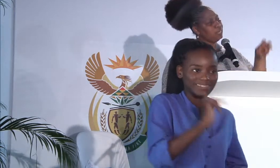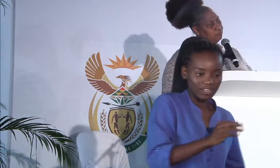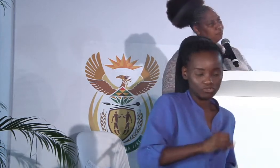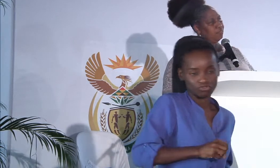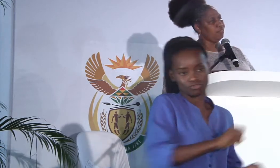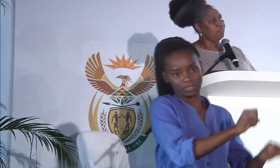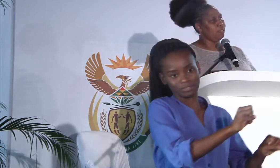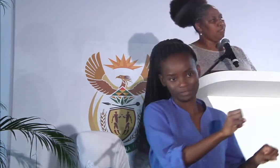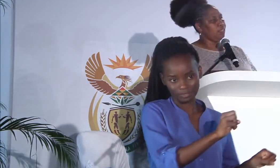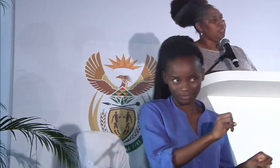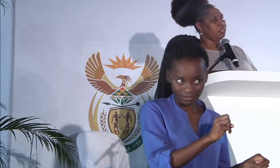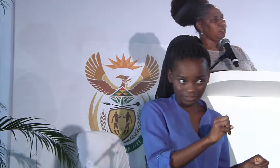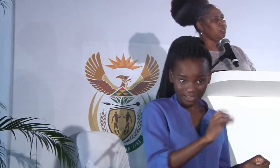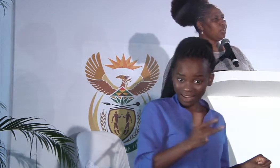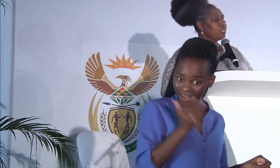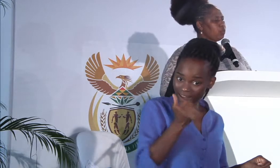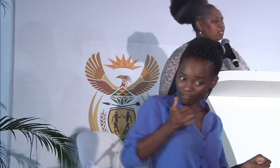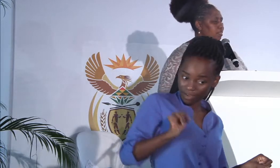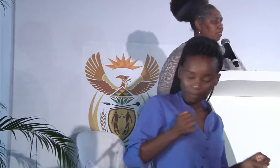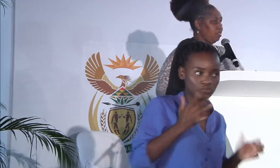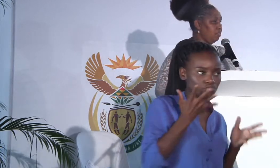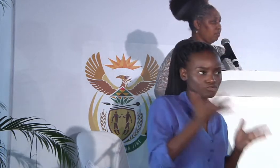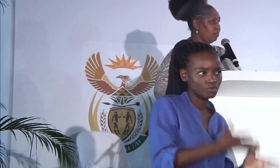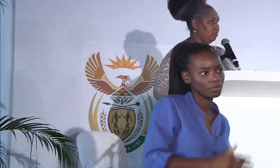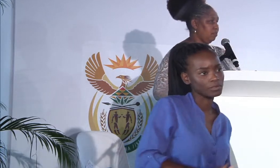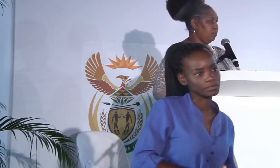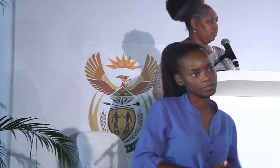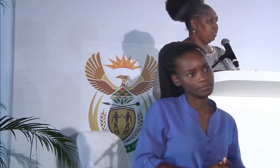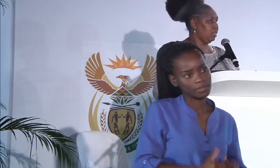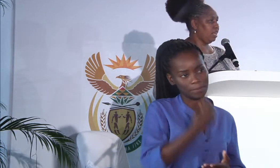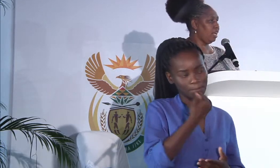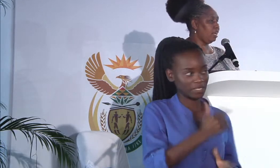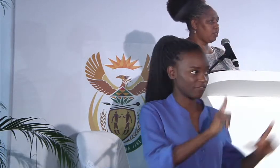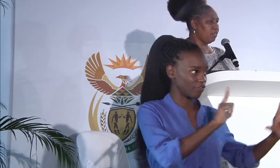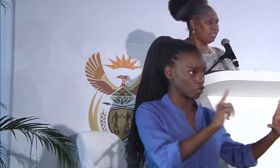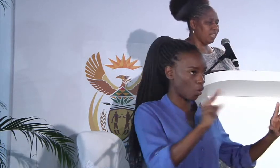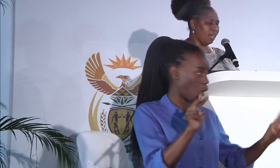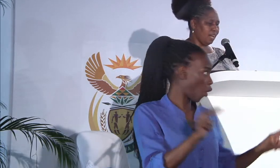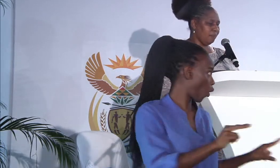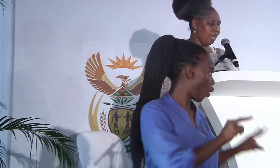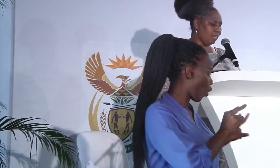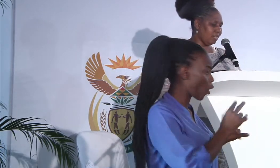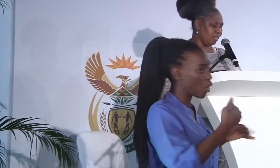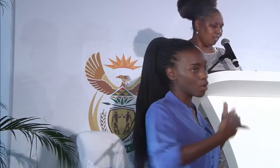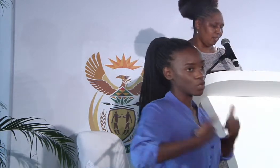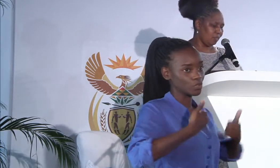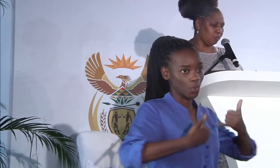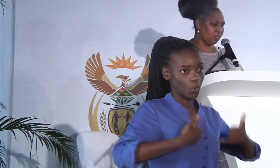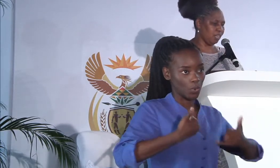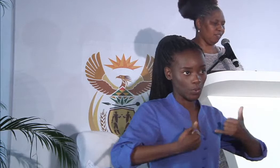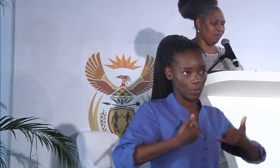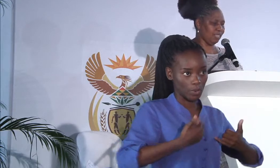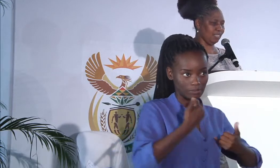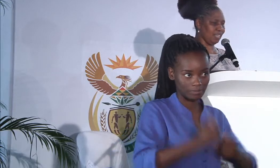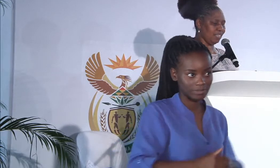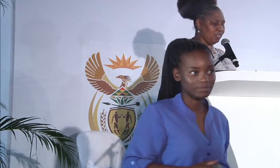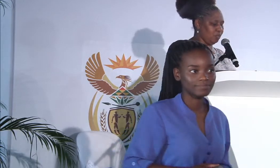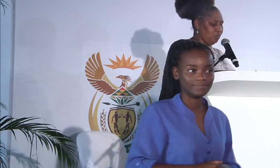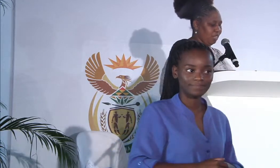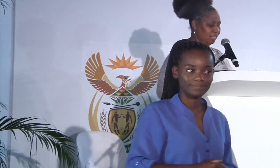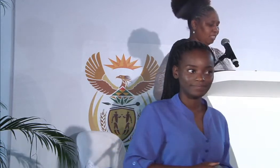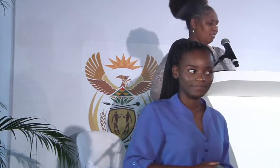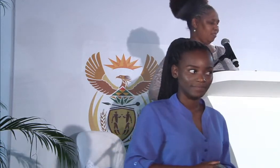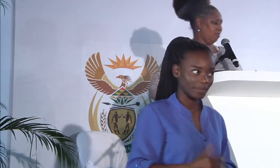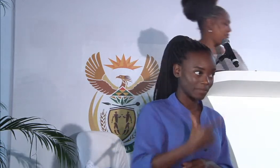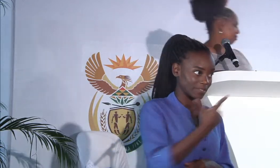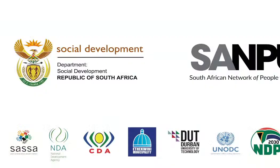live. So let's watch the video. Enjoy it. I'll come back to tell you what is it I need to do